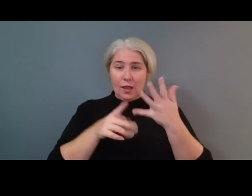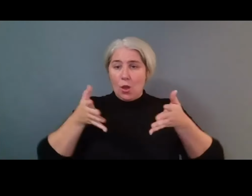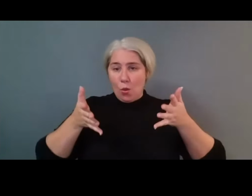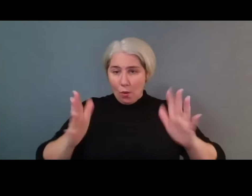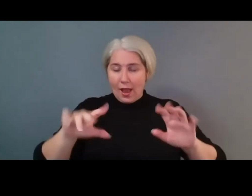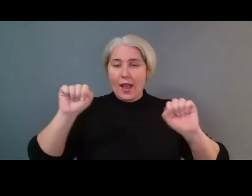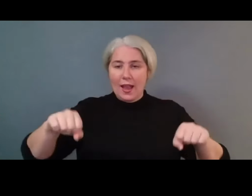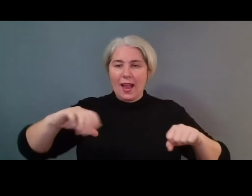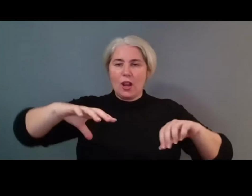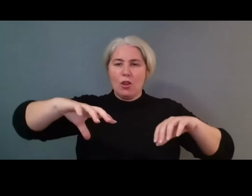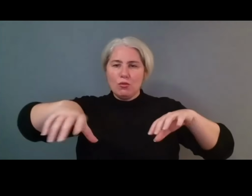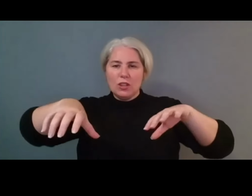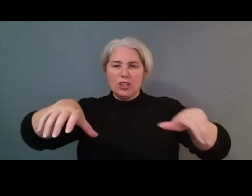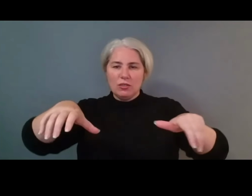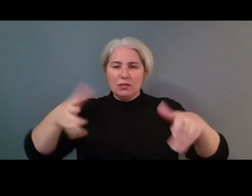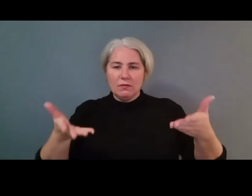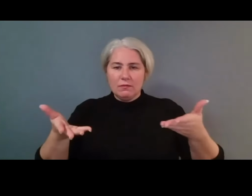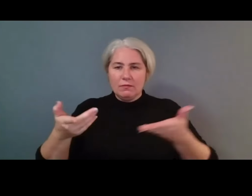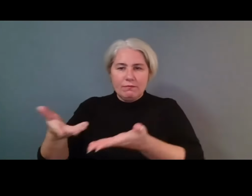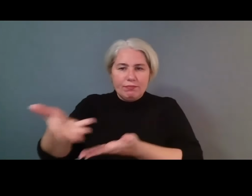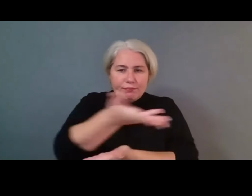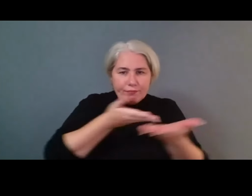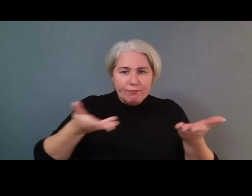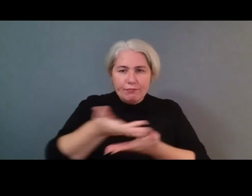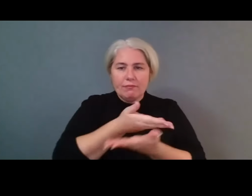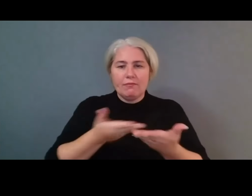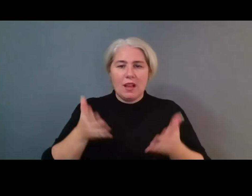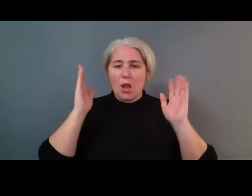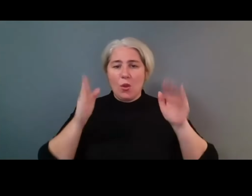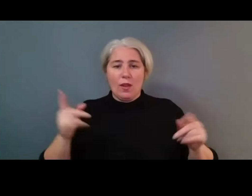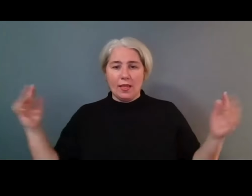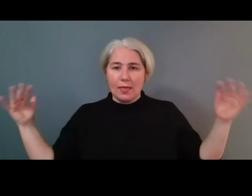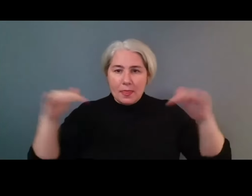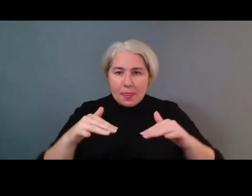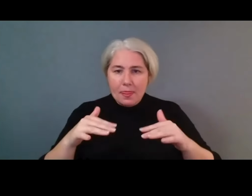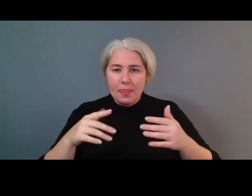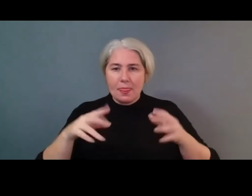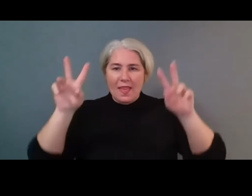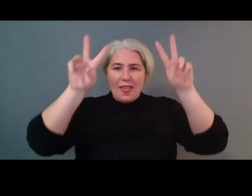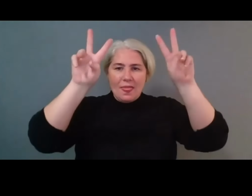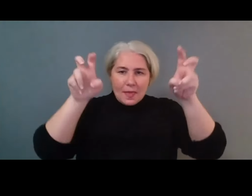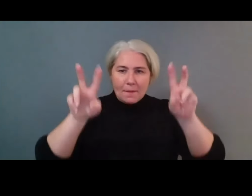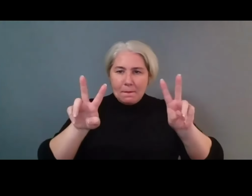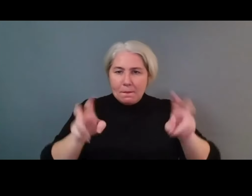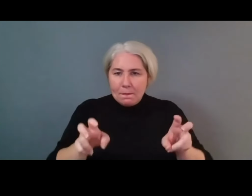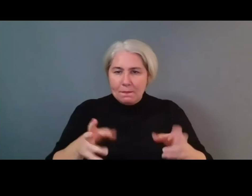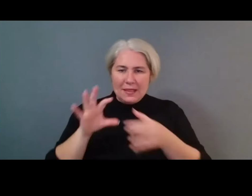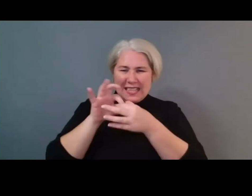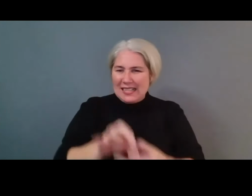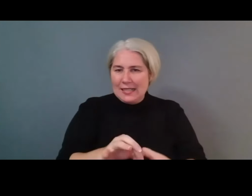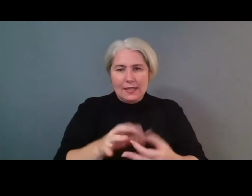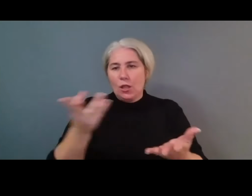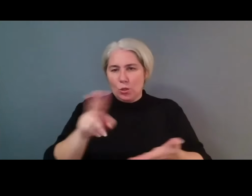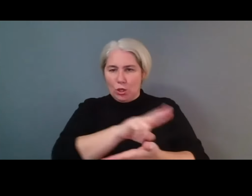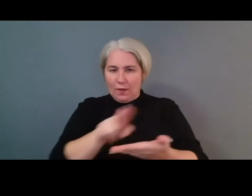of general discussions, which are on specific issues or themes which are in relation to the treaty. And the day